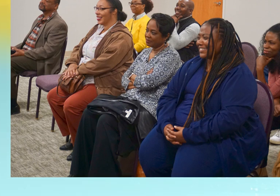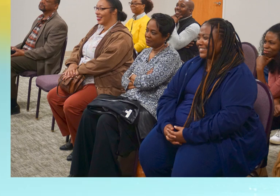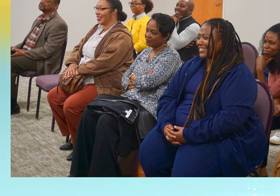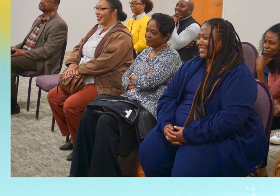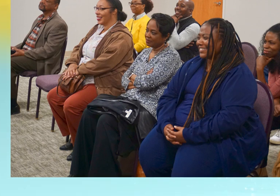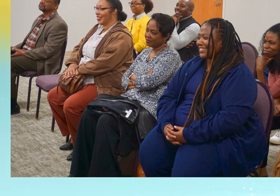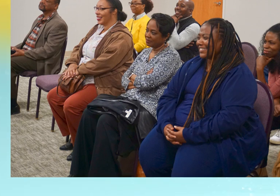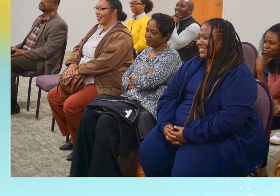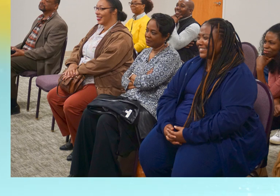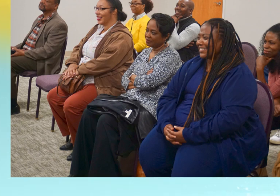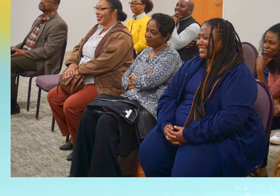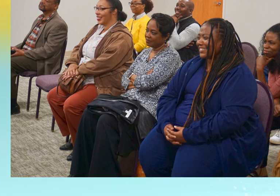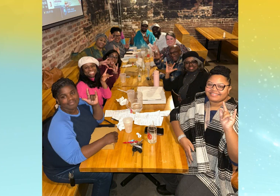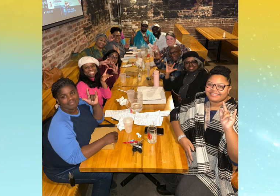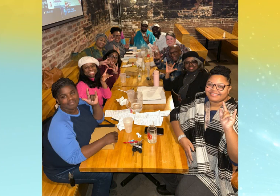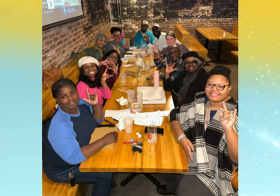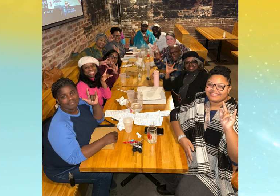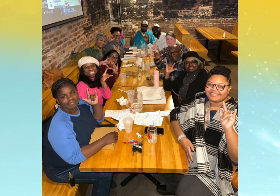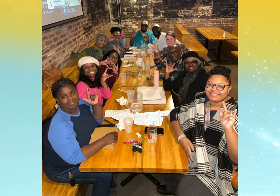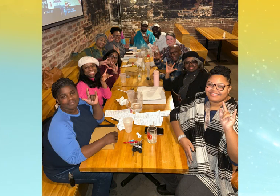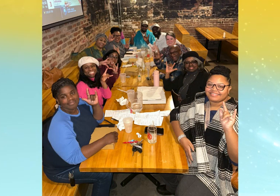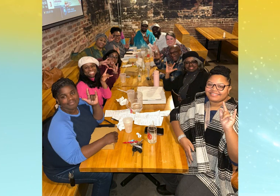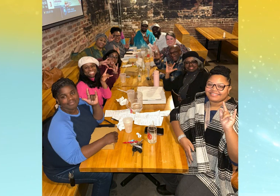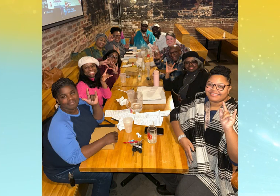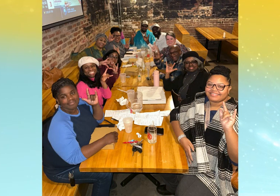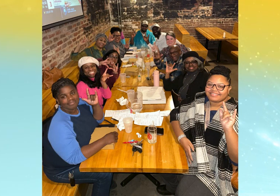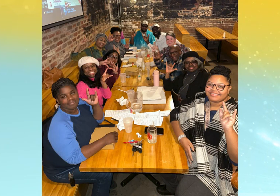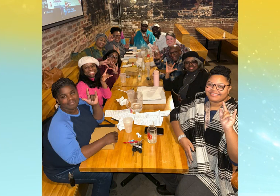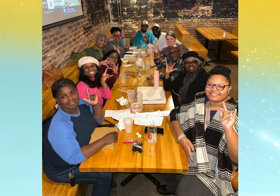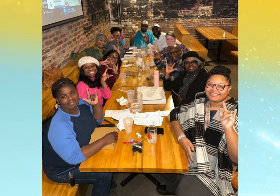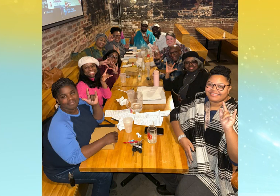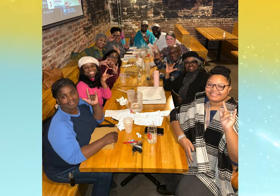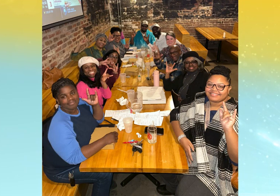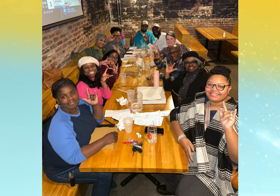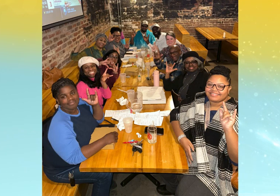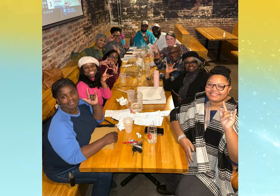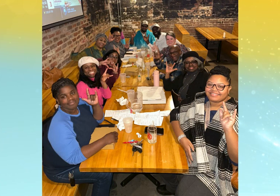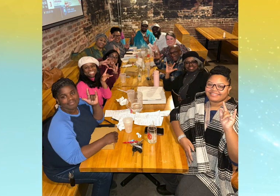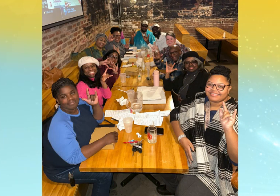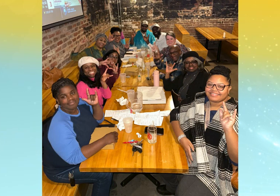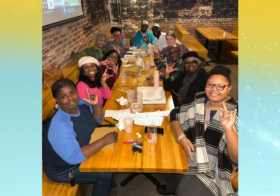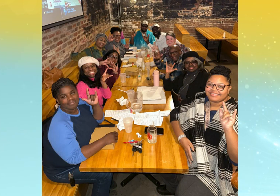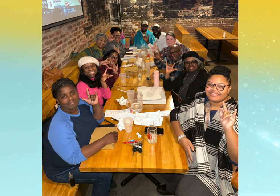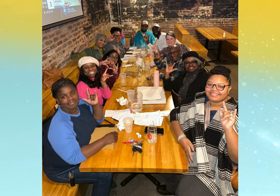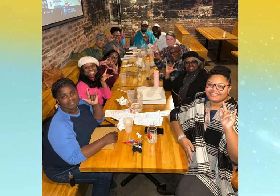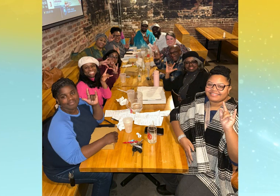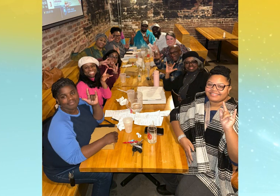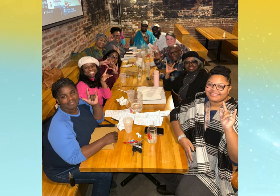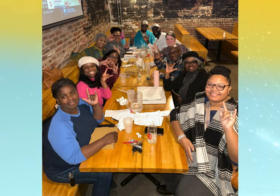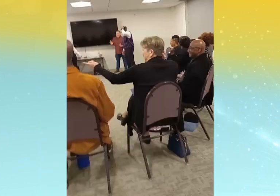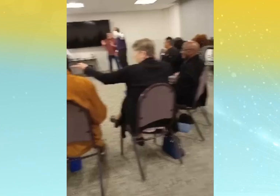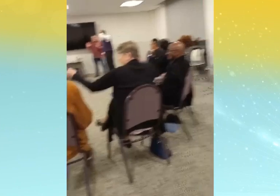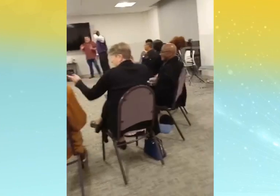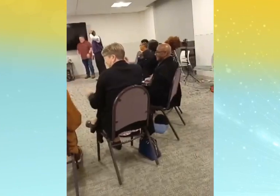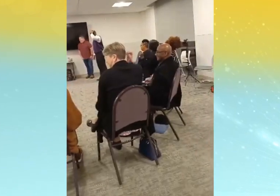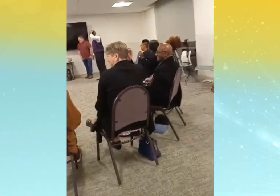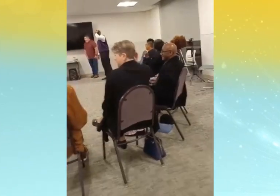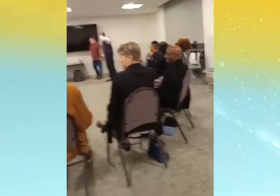Tri-City areas. And lastly, KW Metropolitan Sign Language Interpreting Services, our agency, we